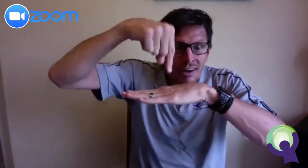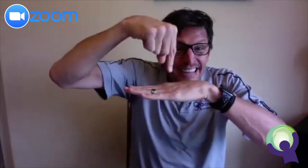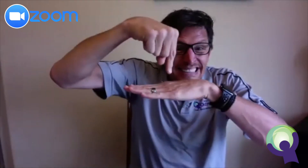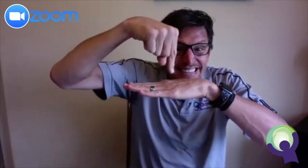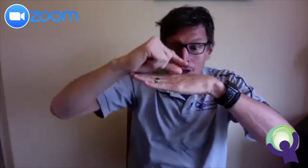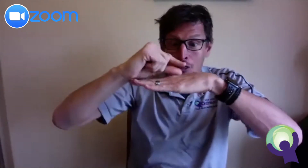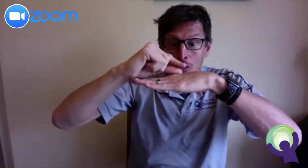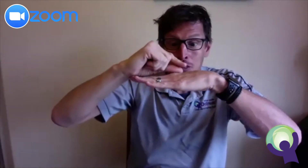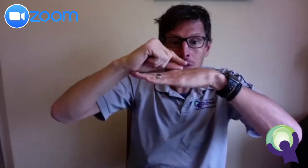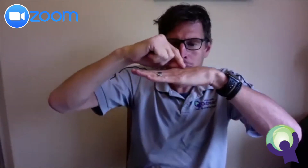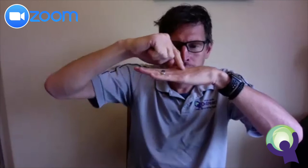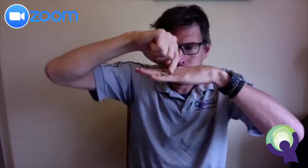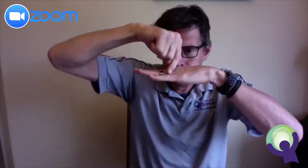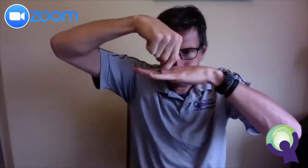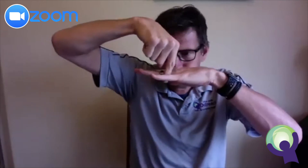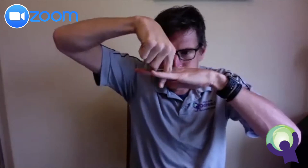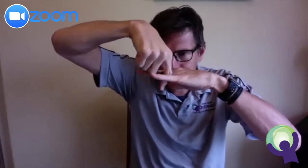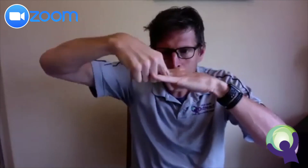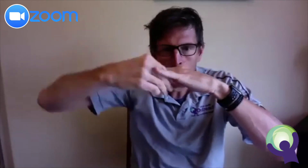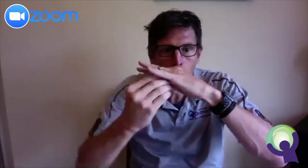for years before it starts to grow."